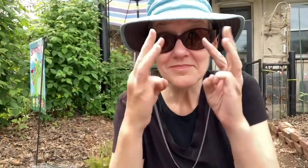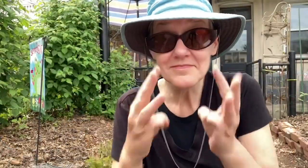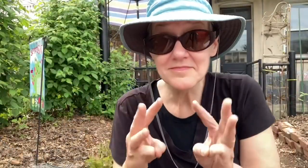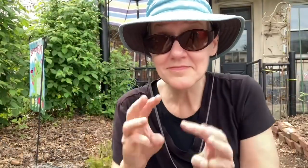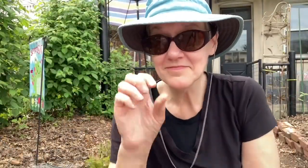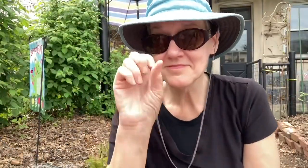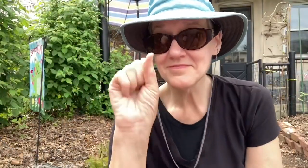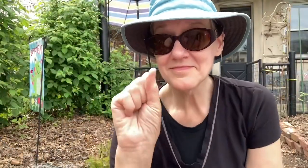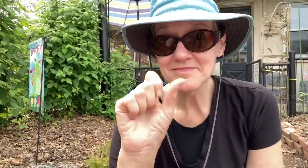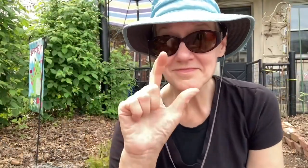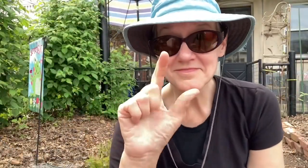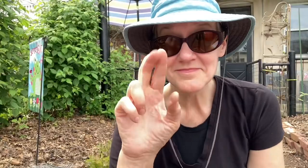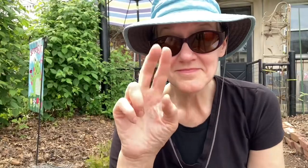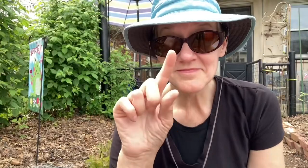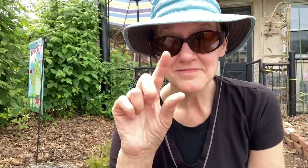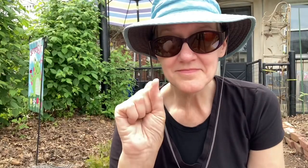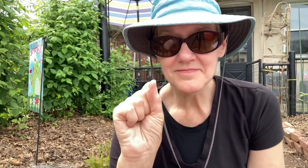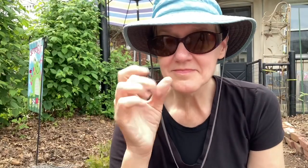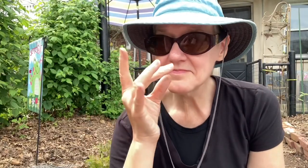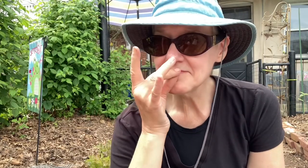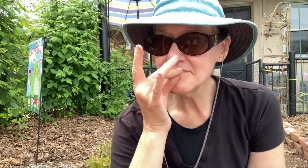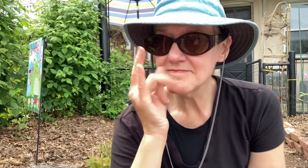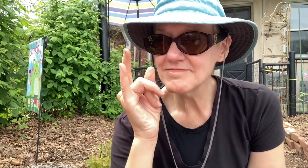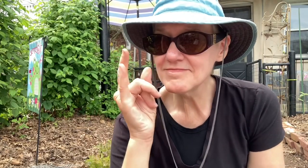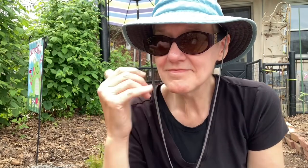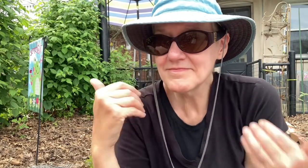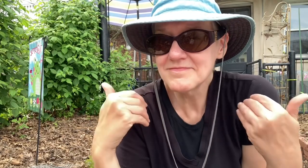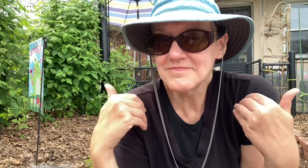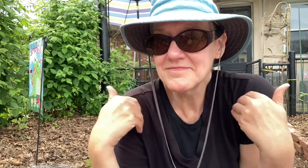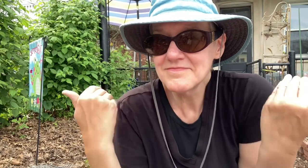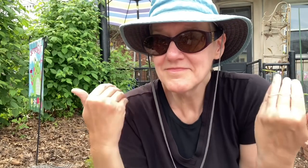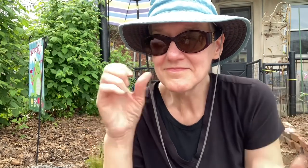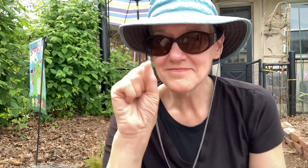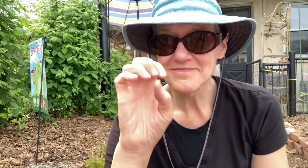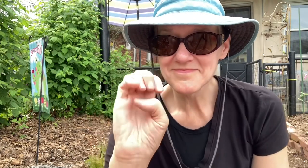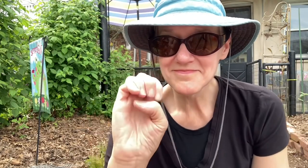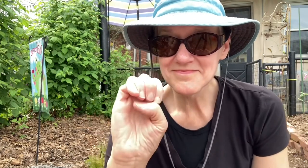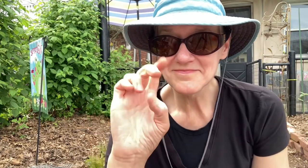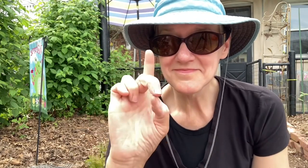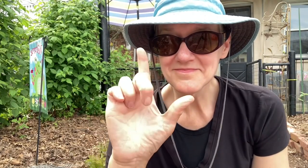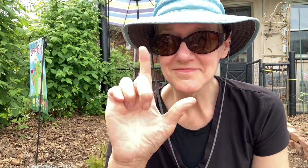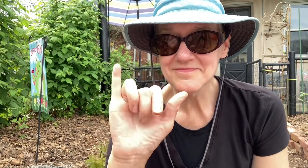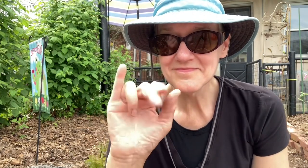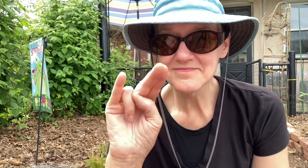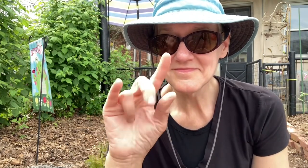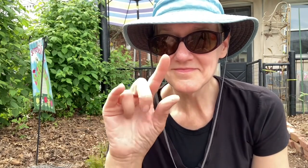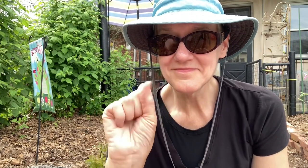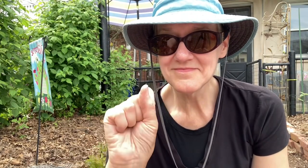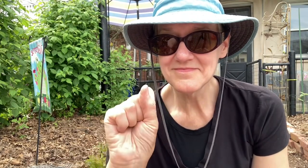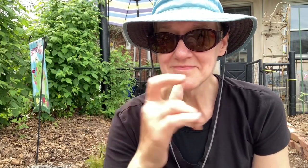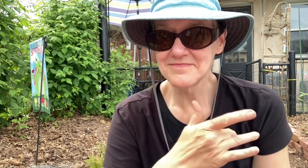In the cool weather right now, slugs love to munch down young seedlings.